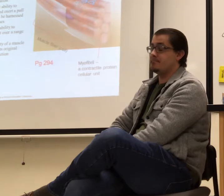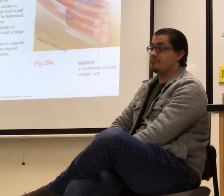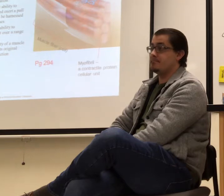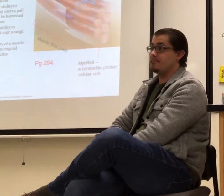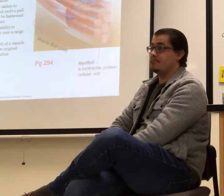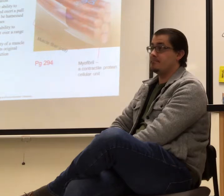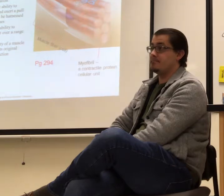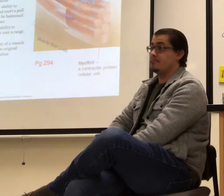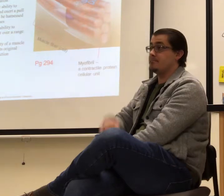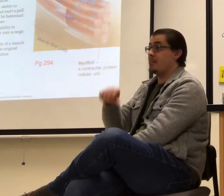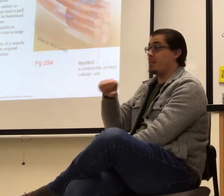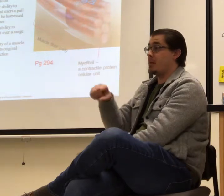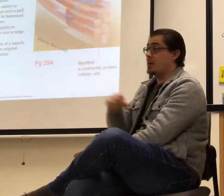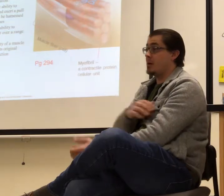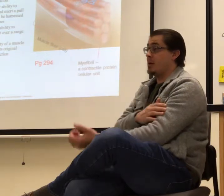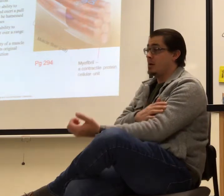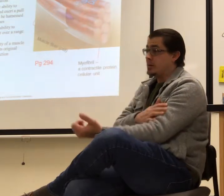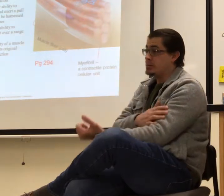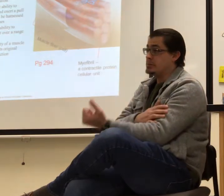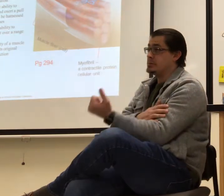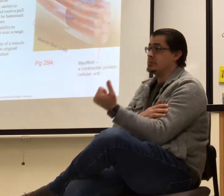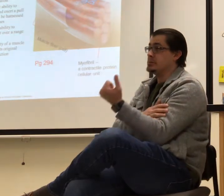The ability to contract